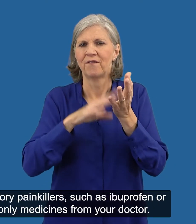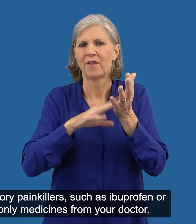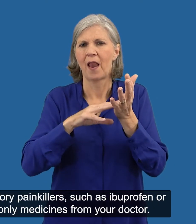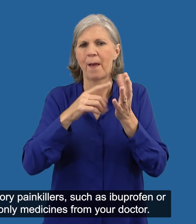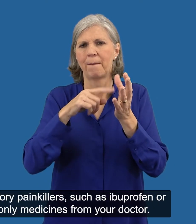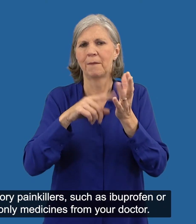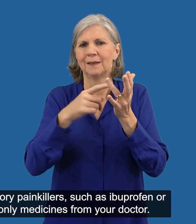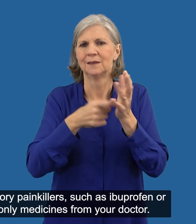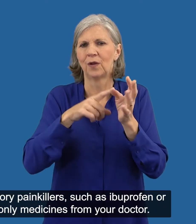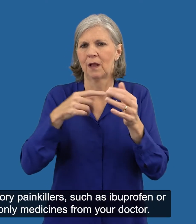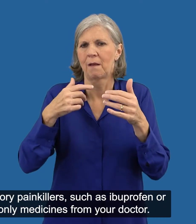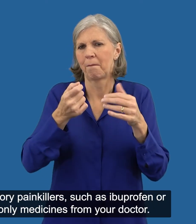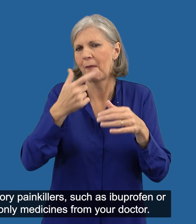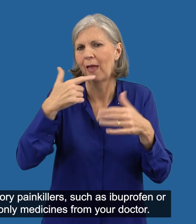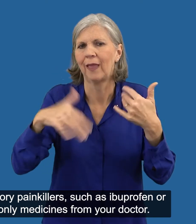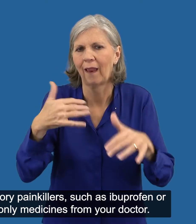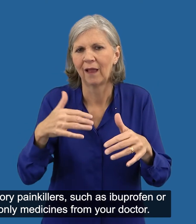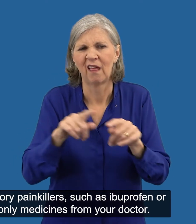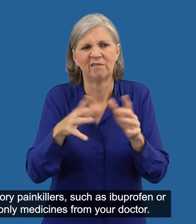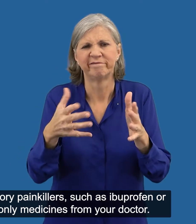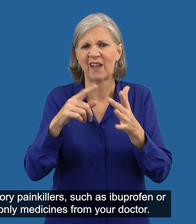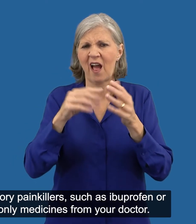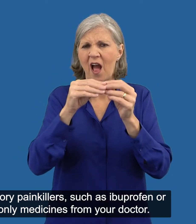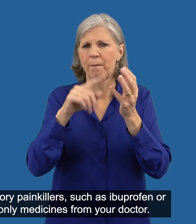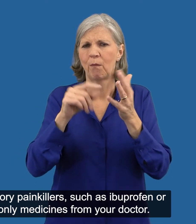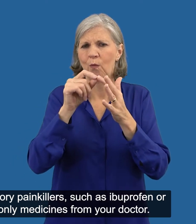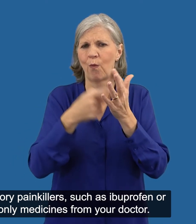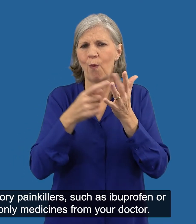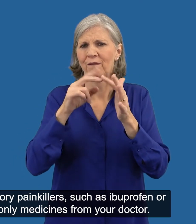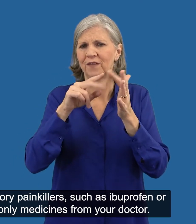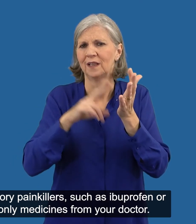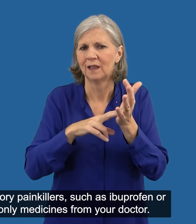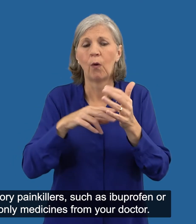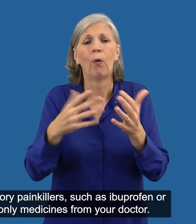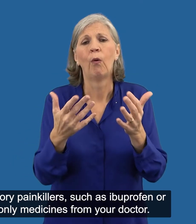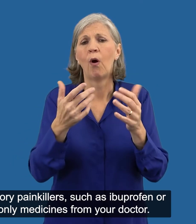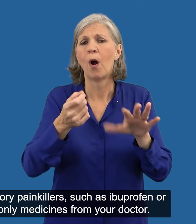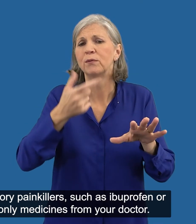Anti-inflammatory painkillers such as ibuprofen, or prescription-only medicines from your doctor.